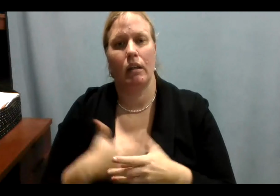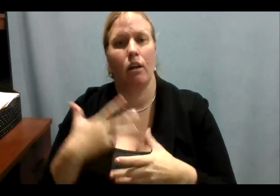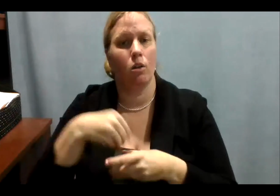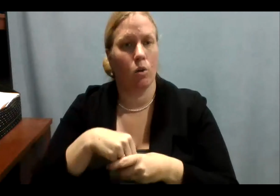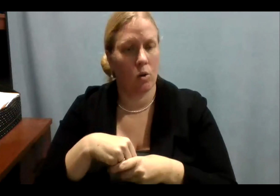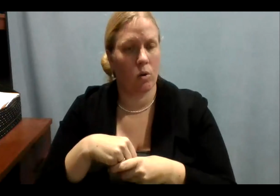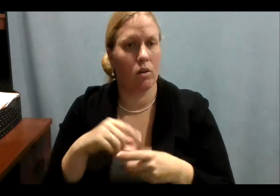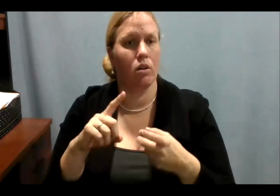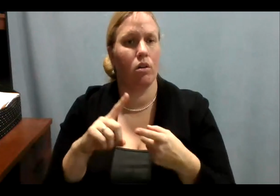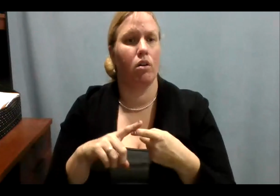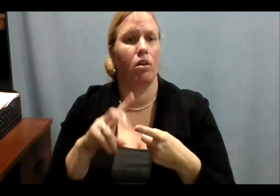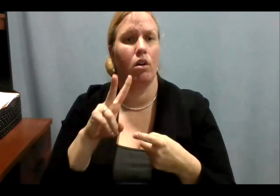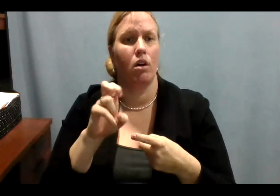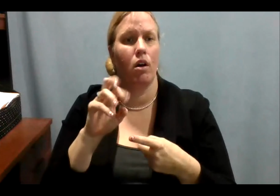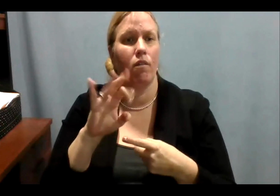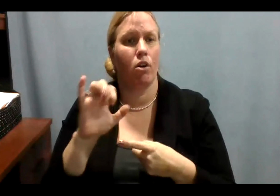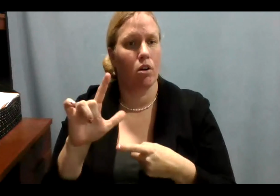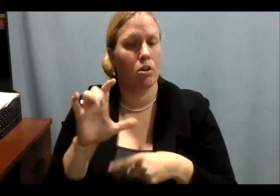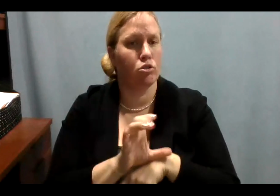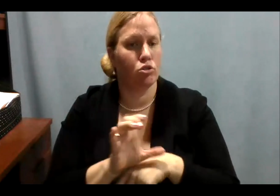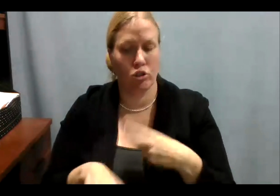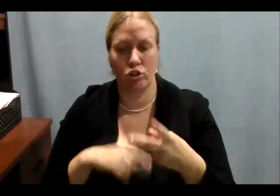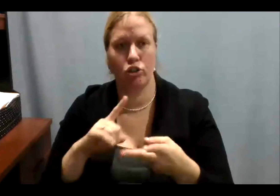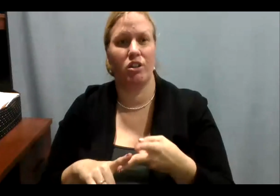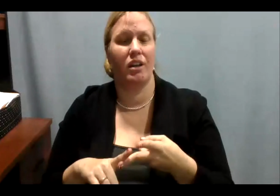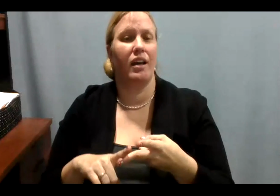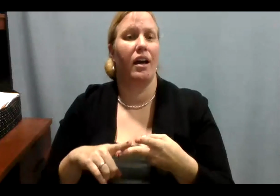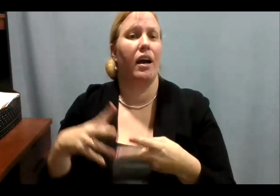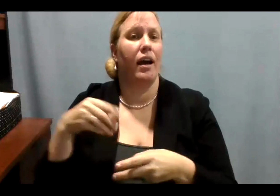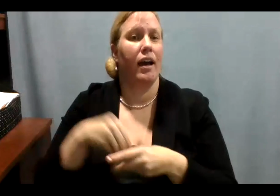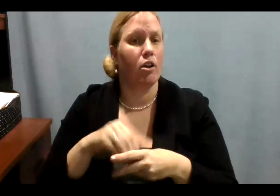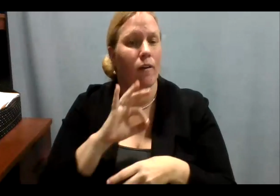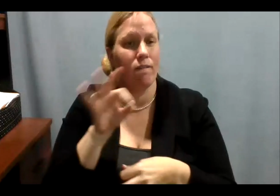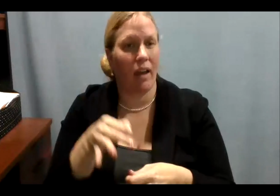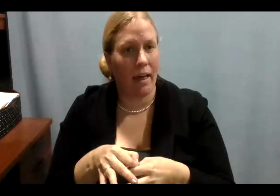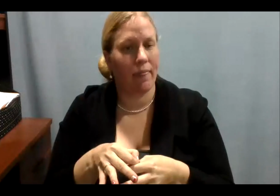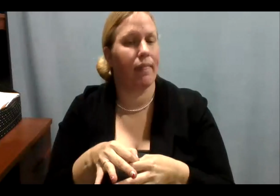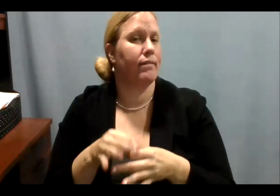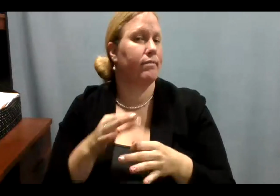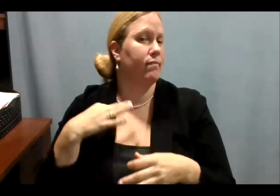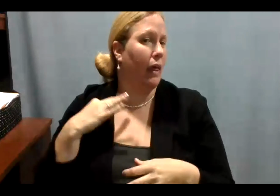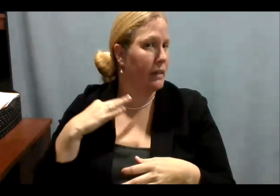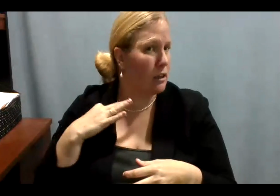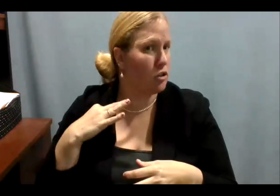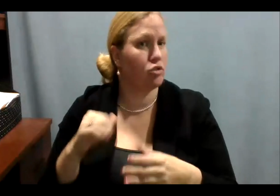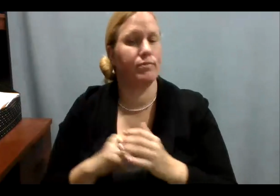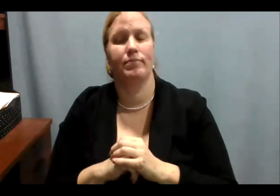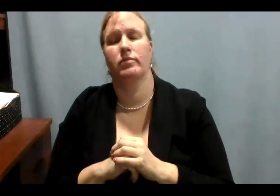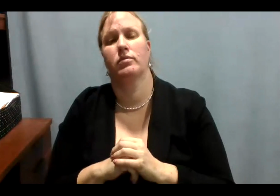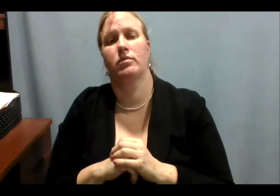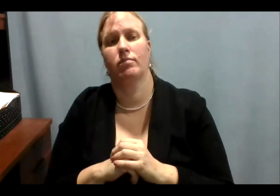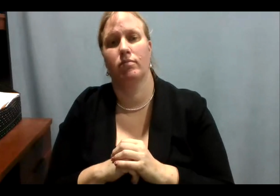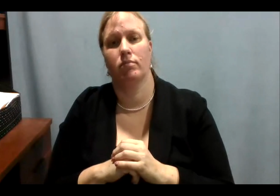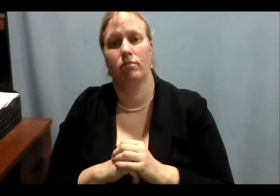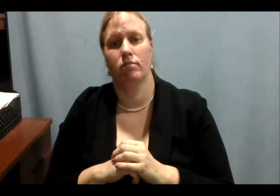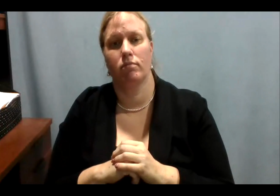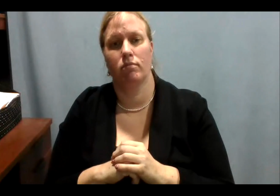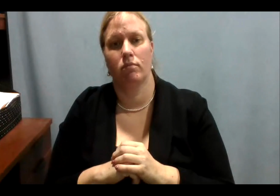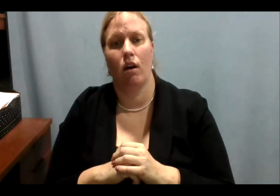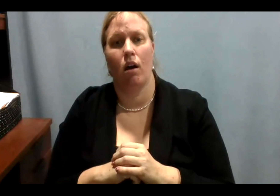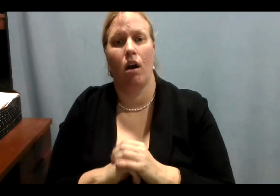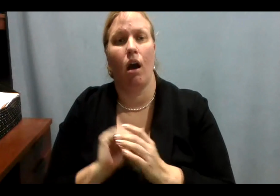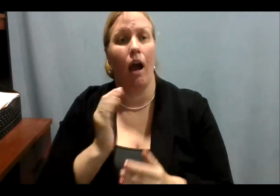church and interfaith volunteers and caregivers and other volunteers um with respect to food i do want to point out that we have updated our food